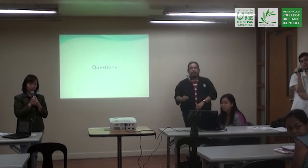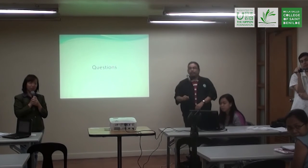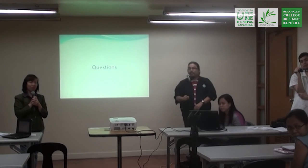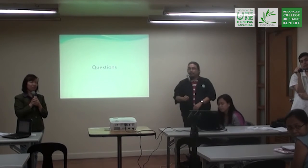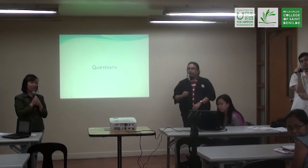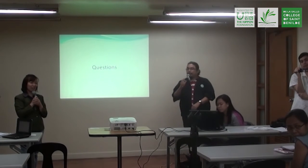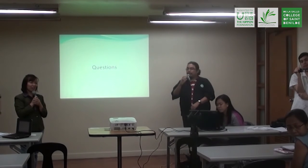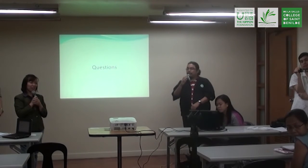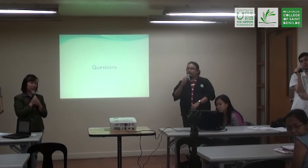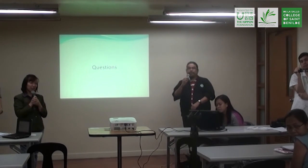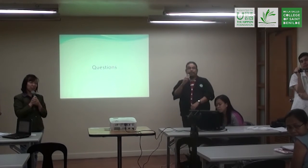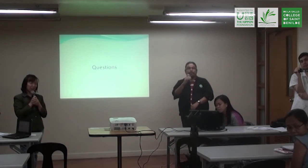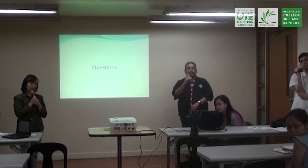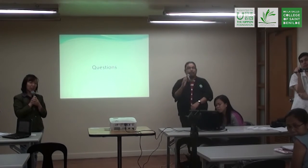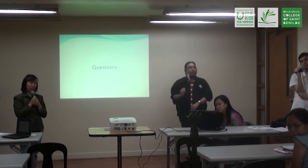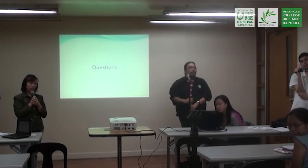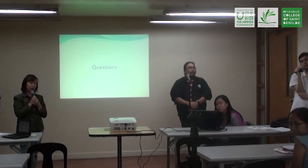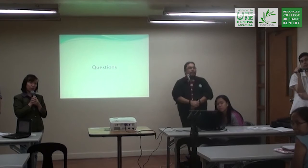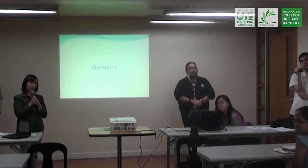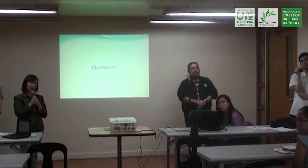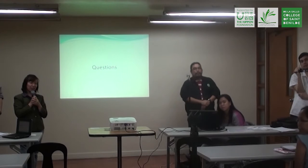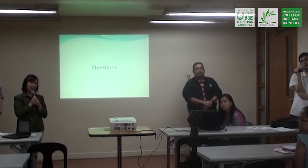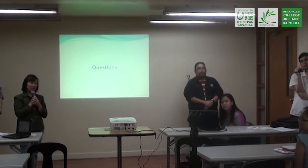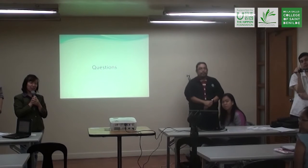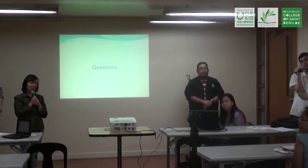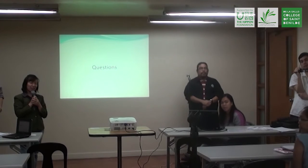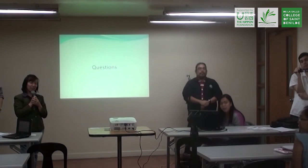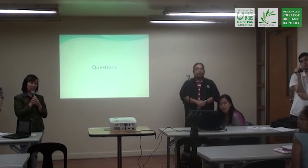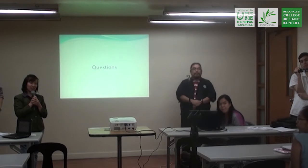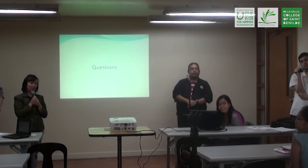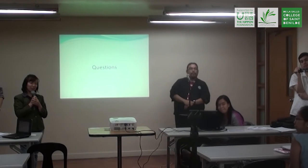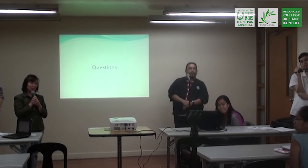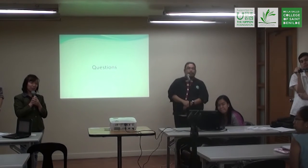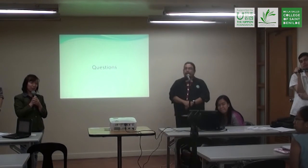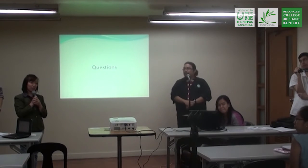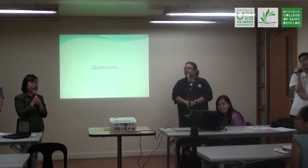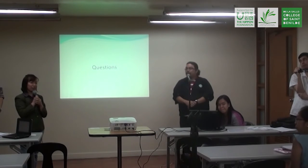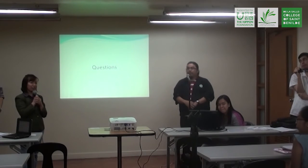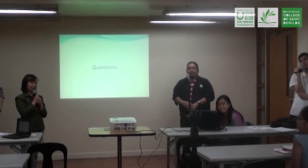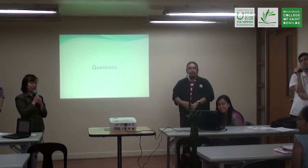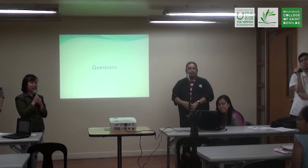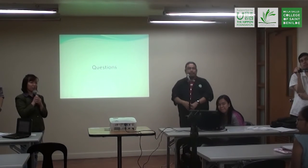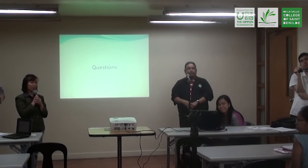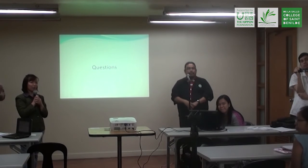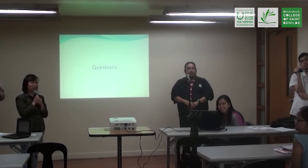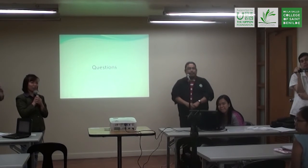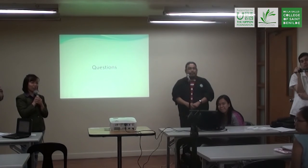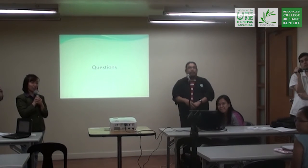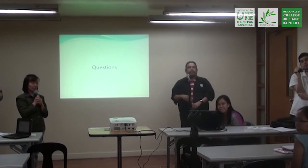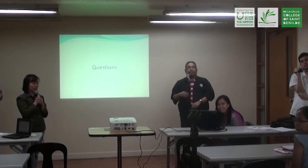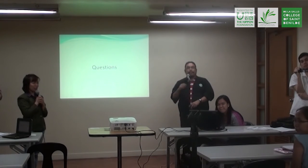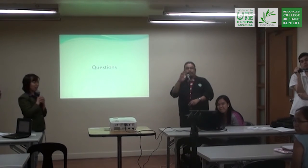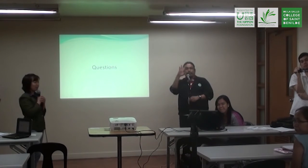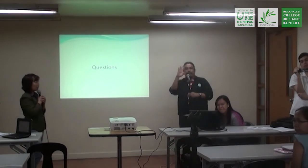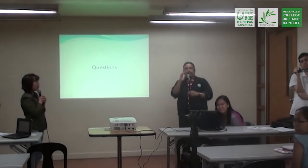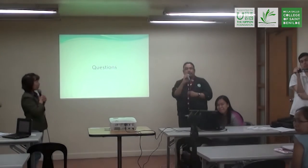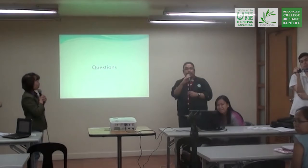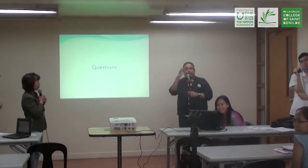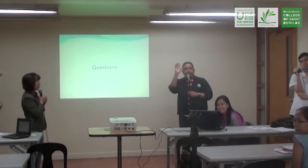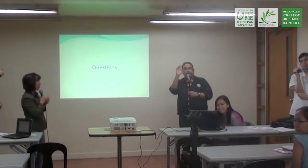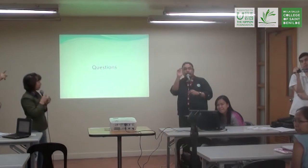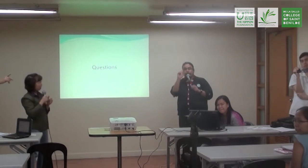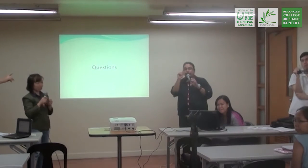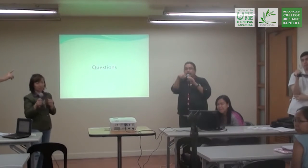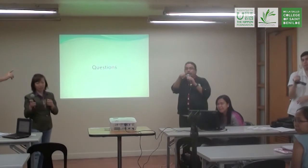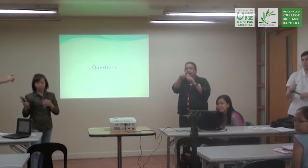explanation of the word. I think that will be beneficial for the deaf. So that's just an idea I